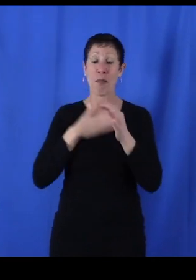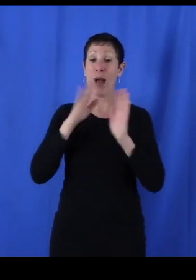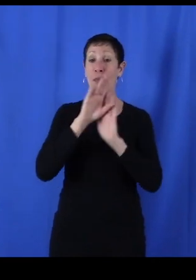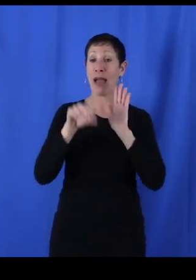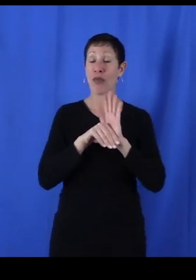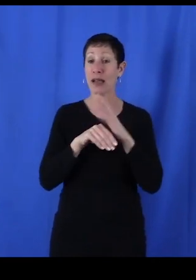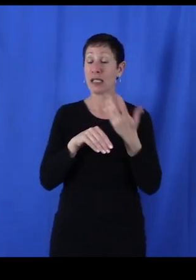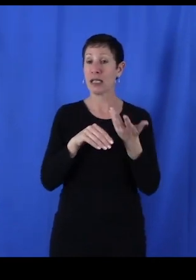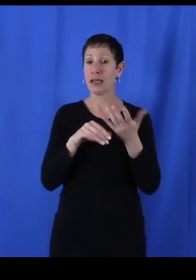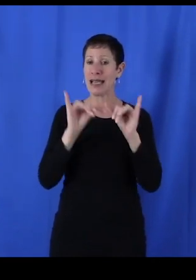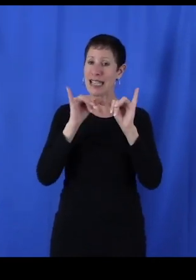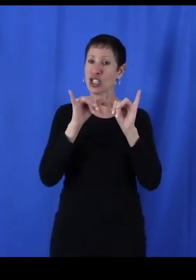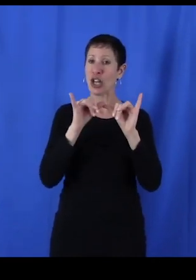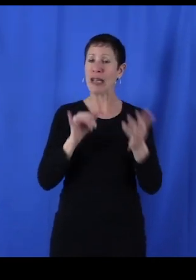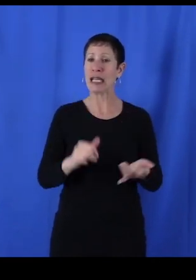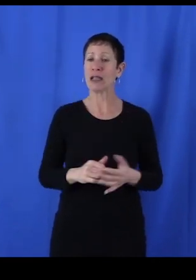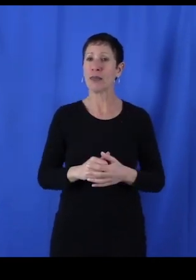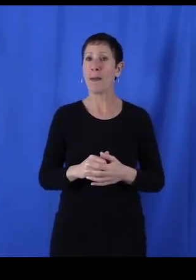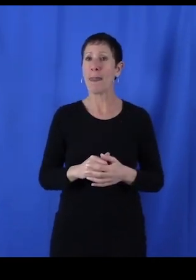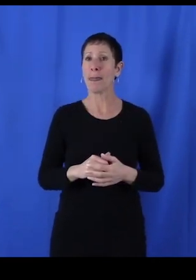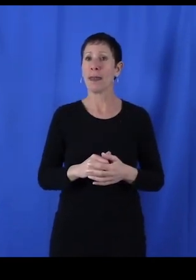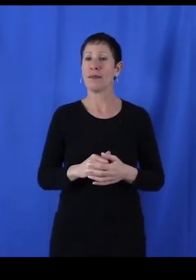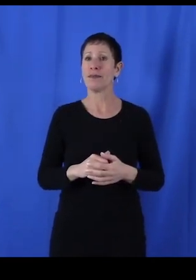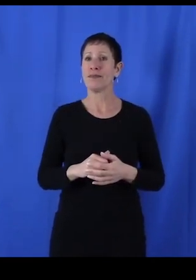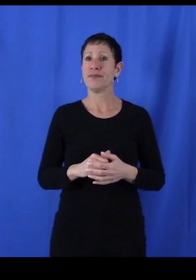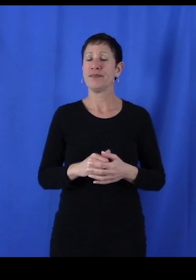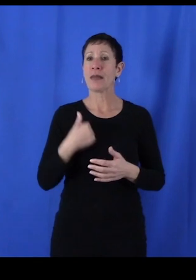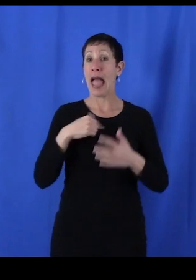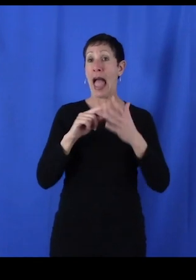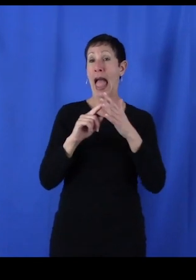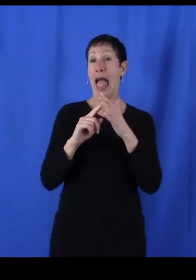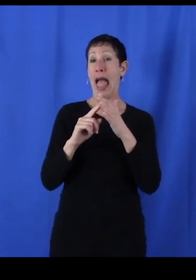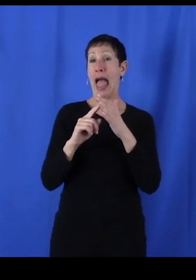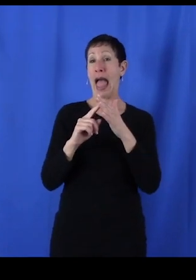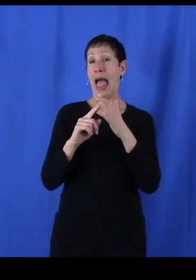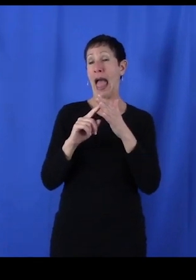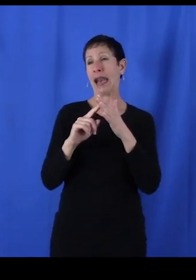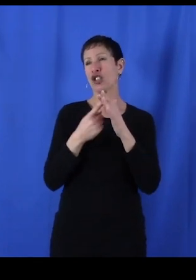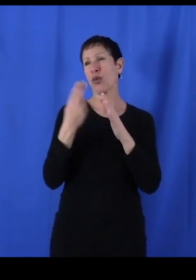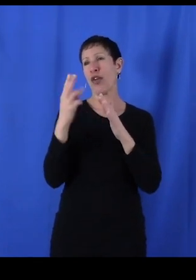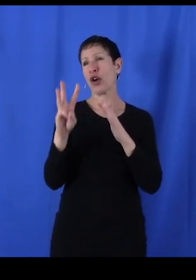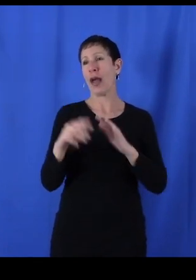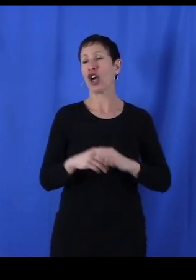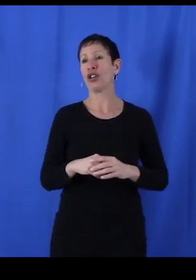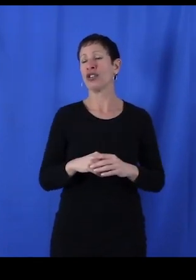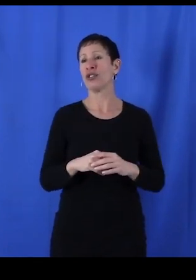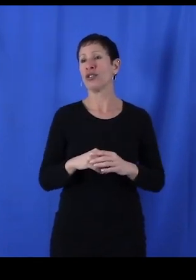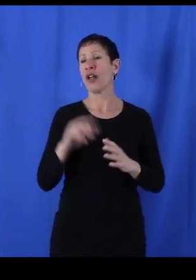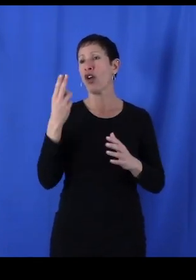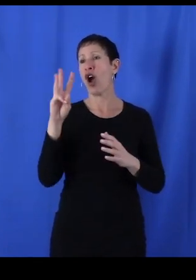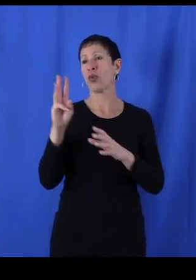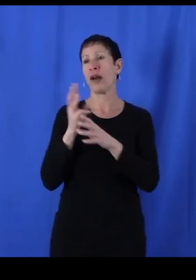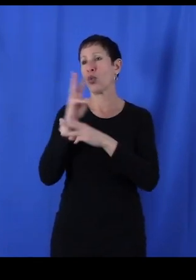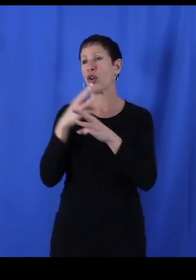in engineering, and I started off as a and more in the hardware world.